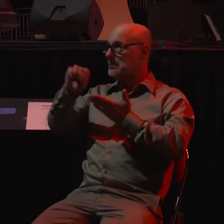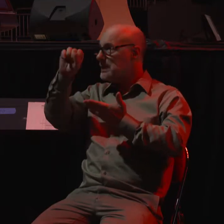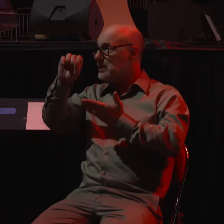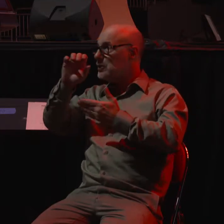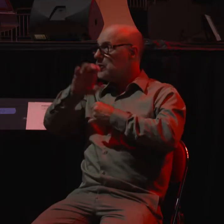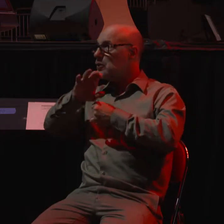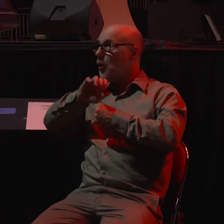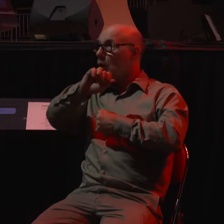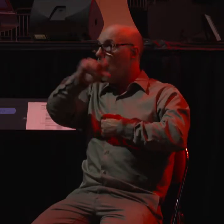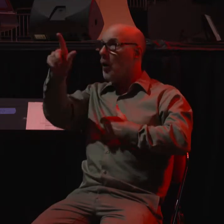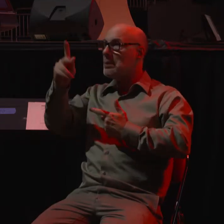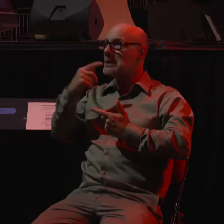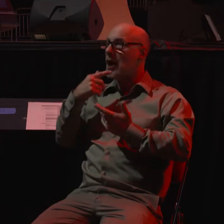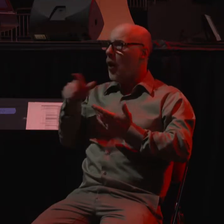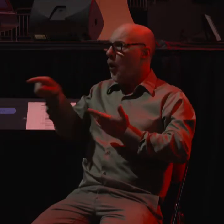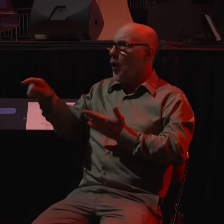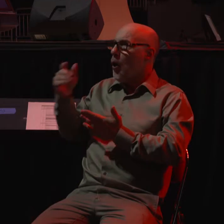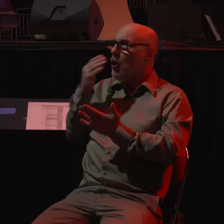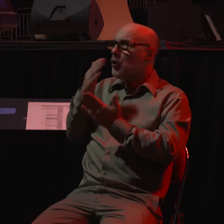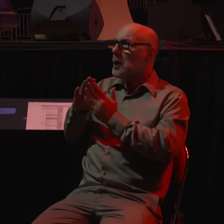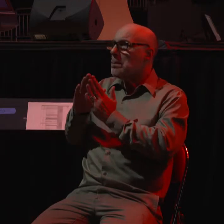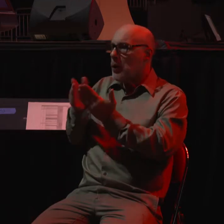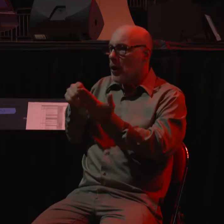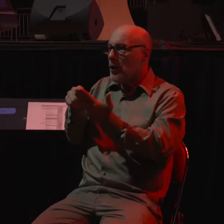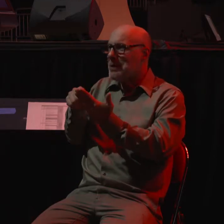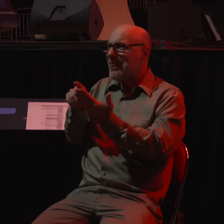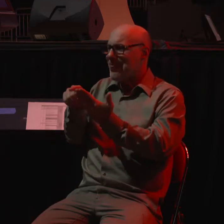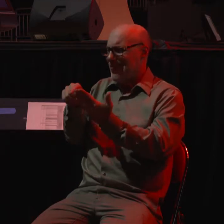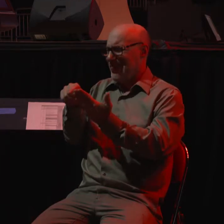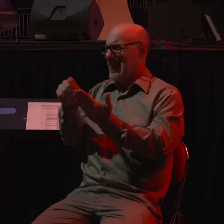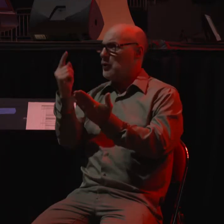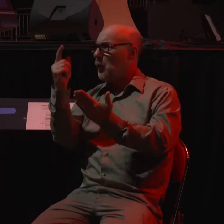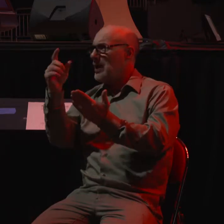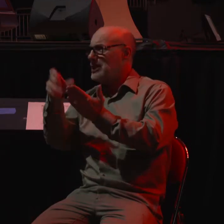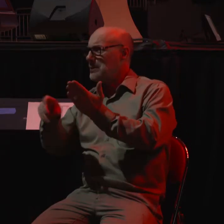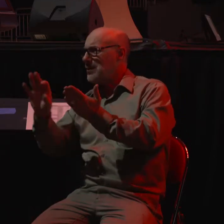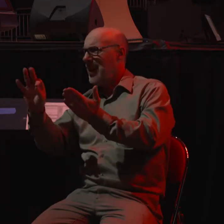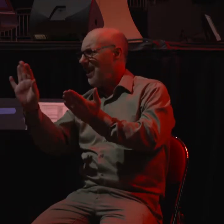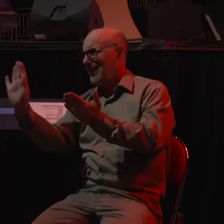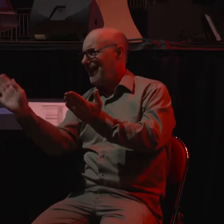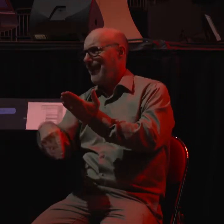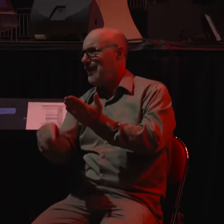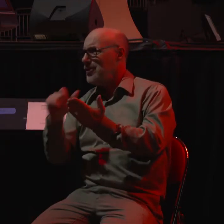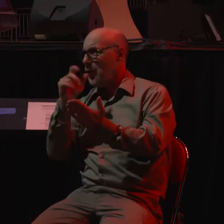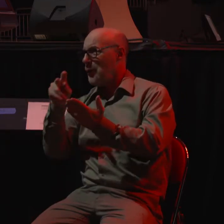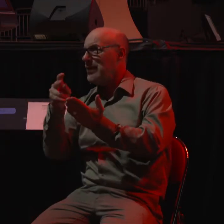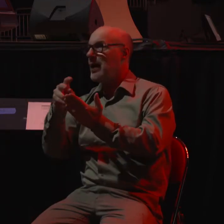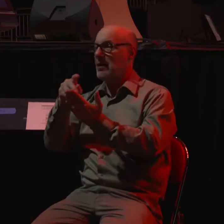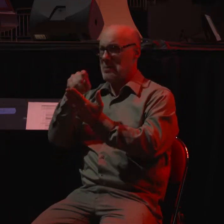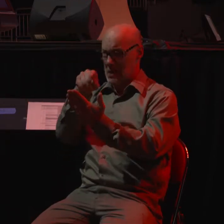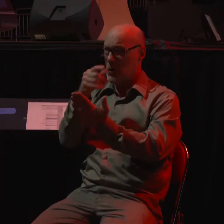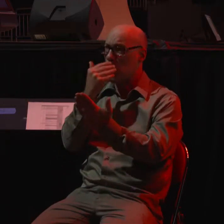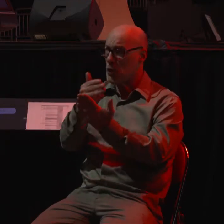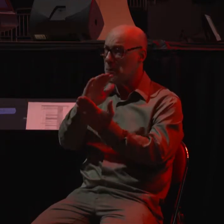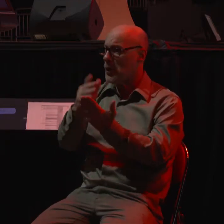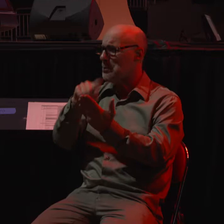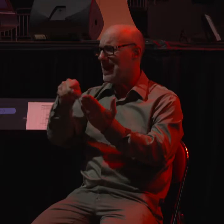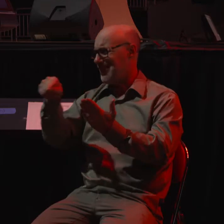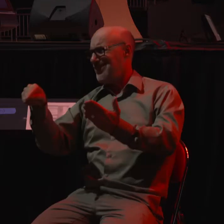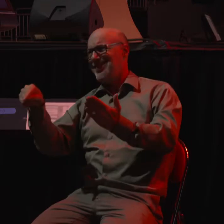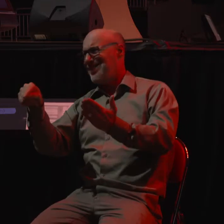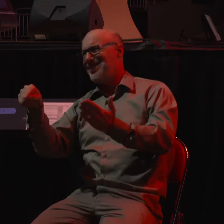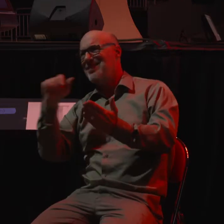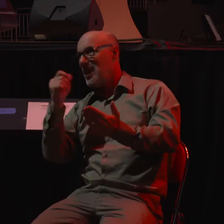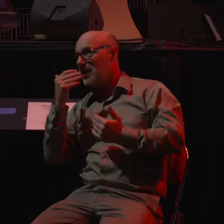book. Don't pay attention to him on this. Hey, this is a good book. Don't pay attention to him on that. I mean, we distinguish